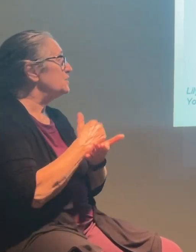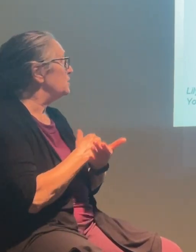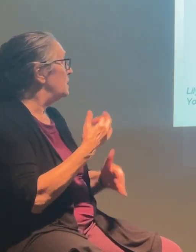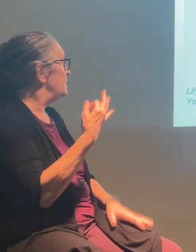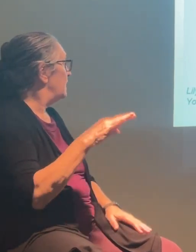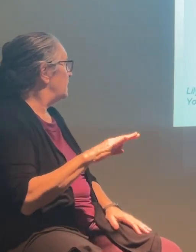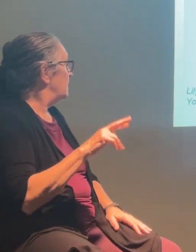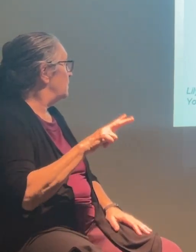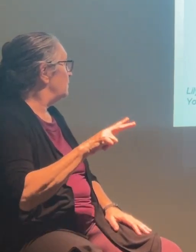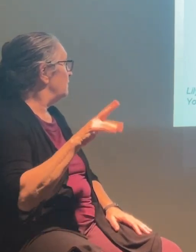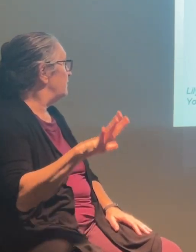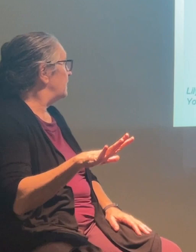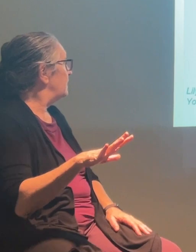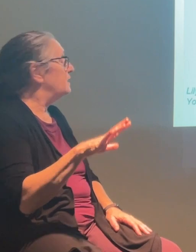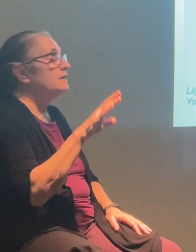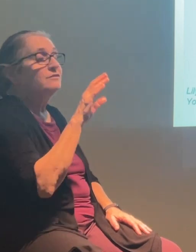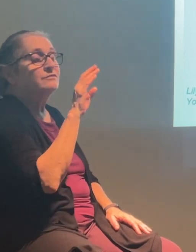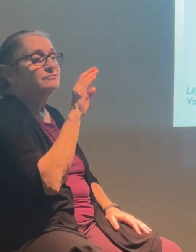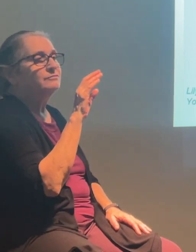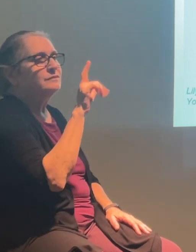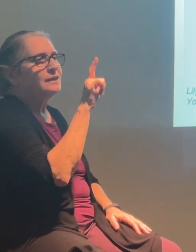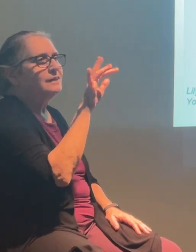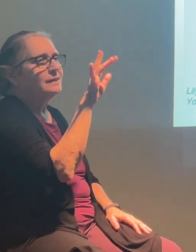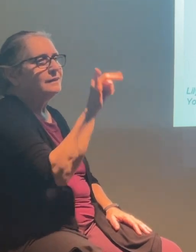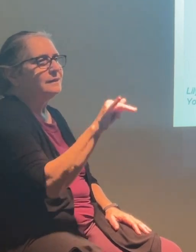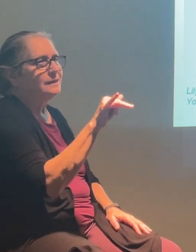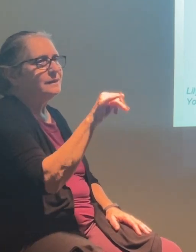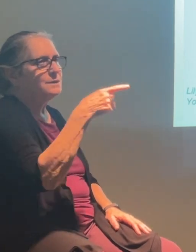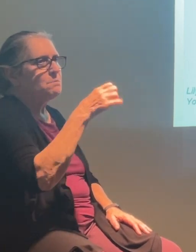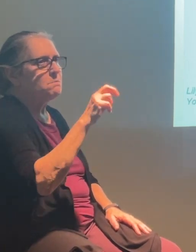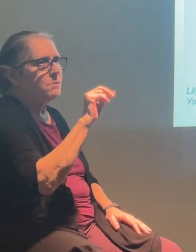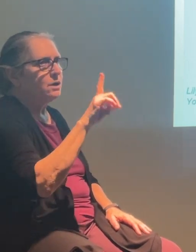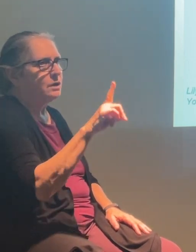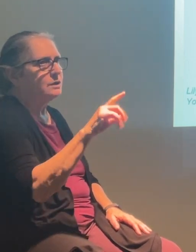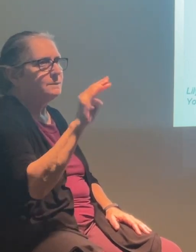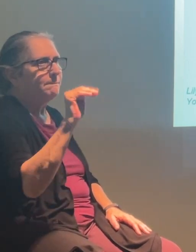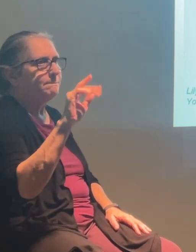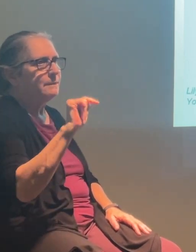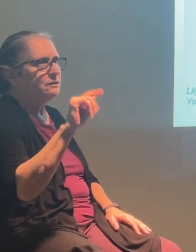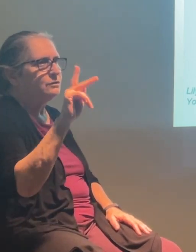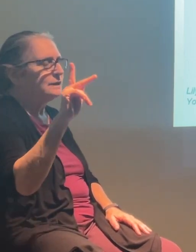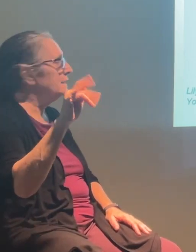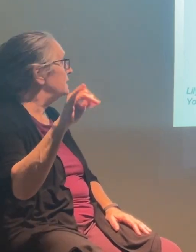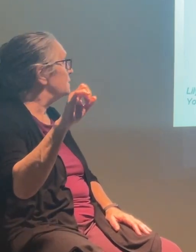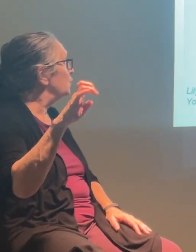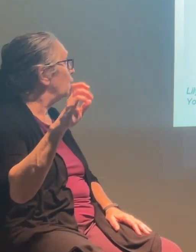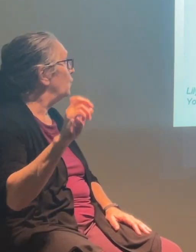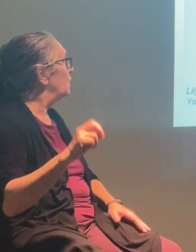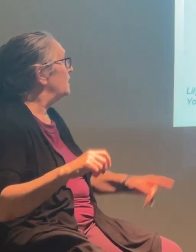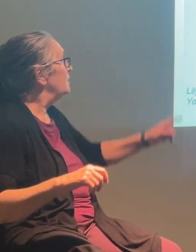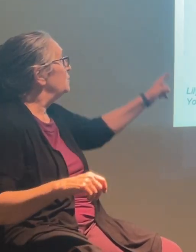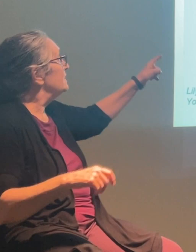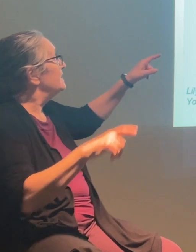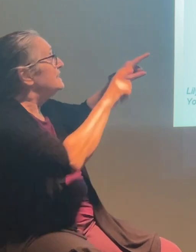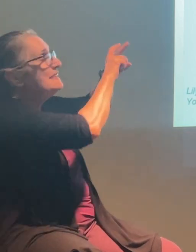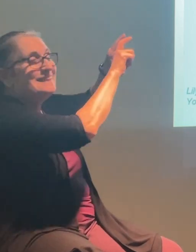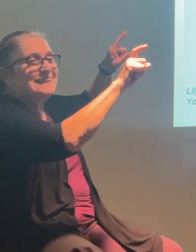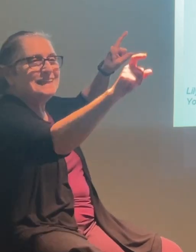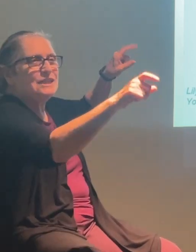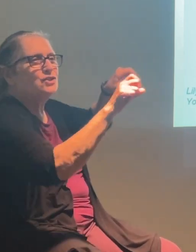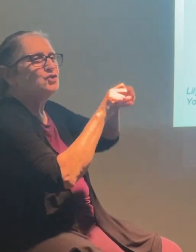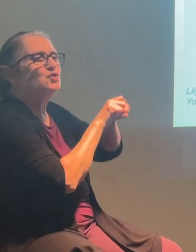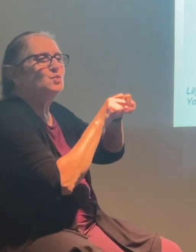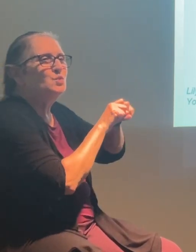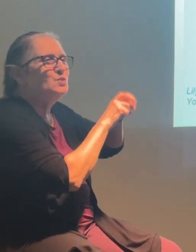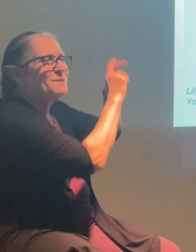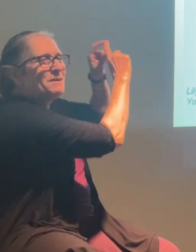1935, Montclisco, Lily Pond, very beautiful. But look on top, all the shoes. And you can see also the reflection of the